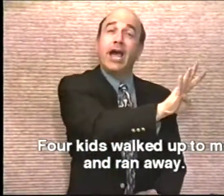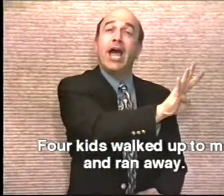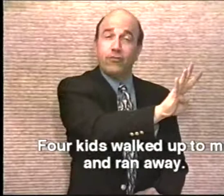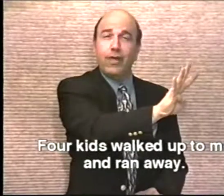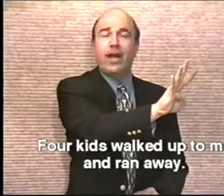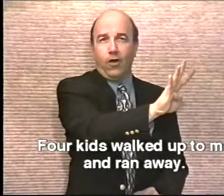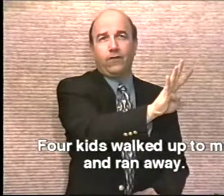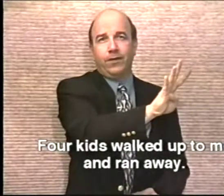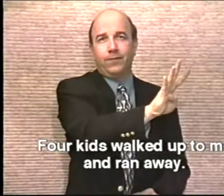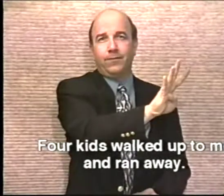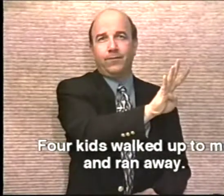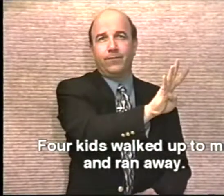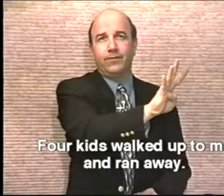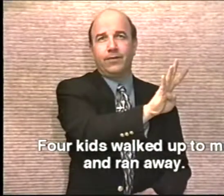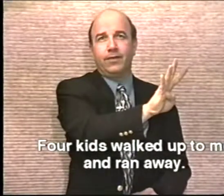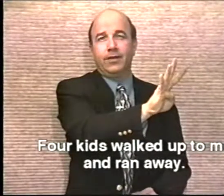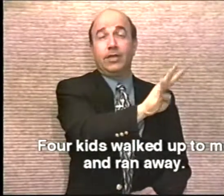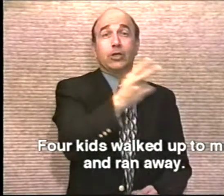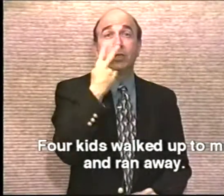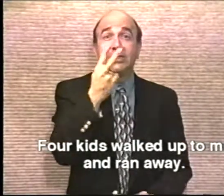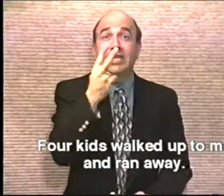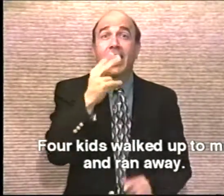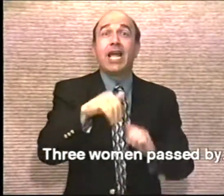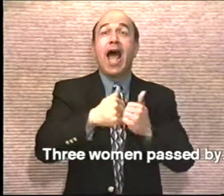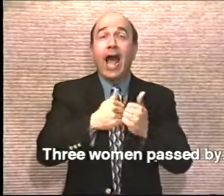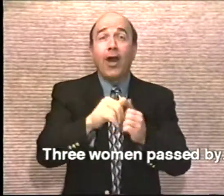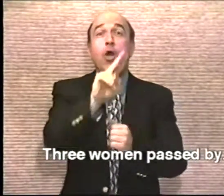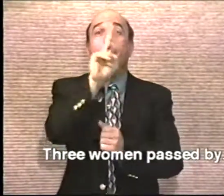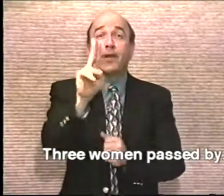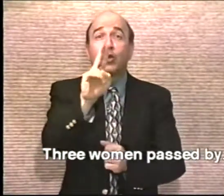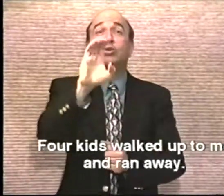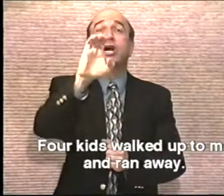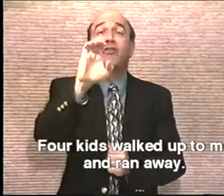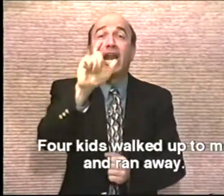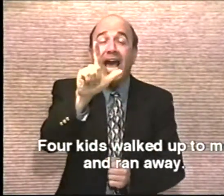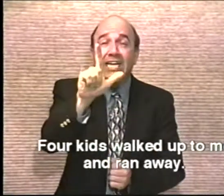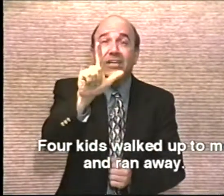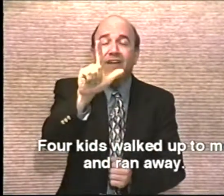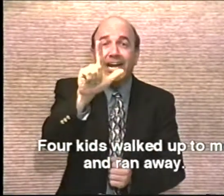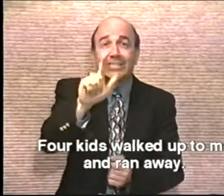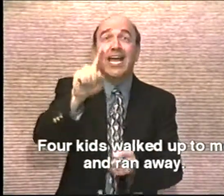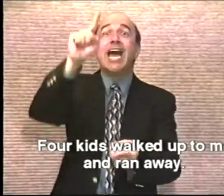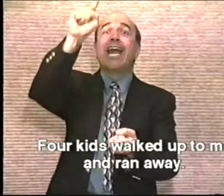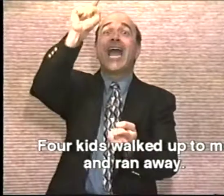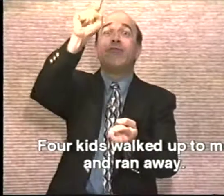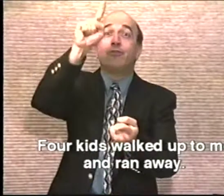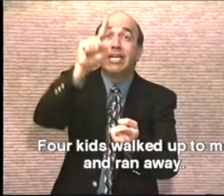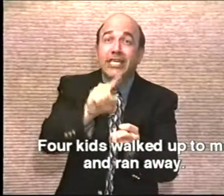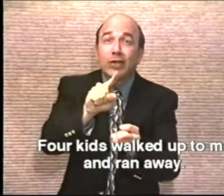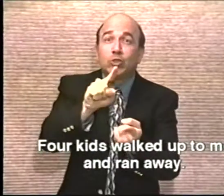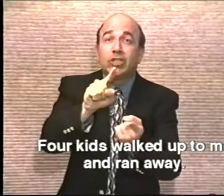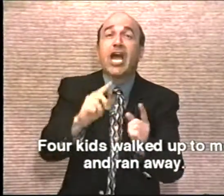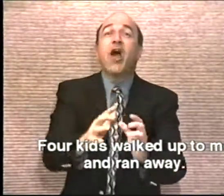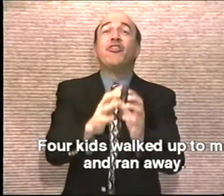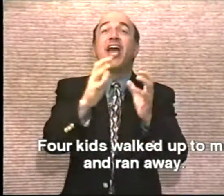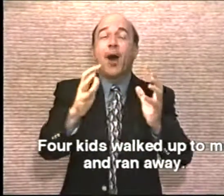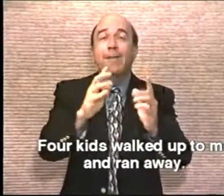and ran off. So you see how the use of classifiers can reduce the amount